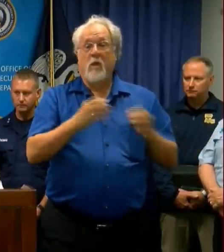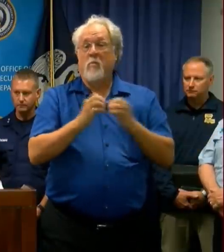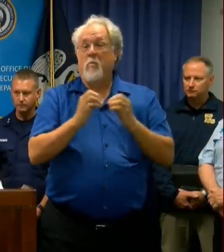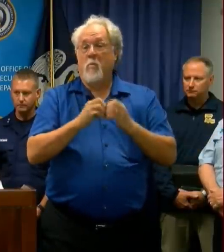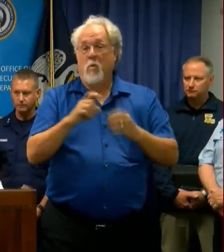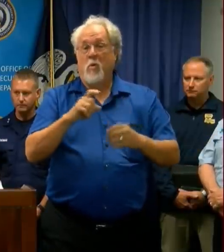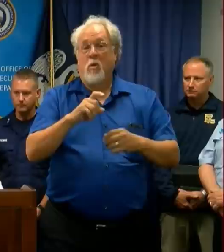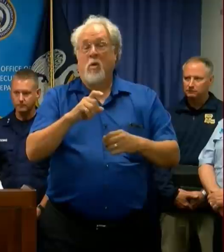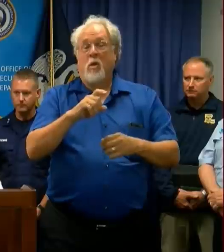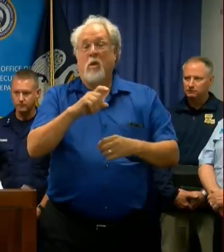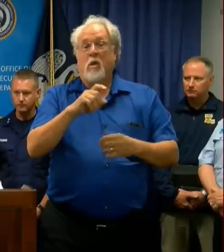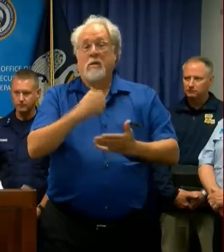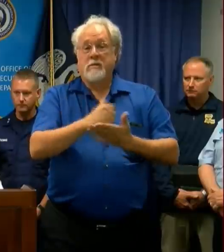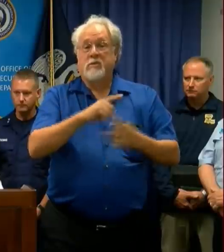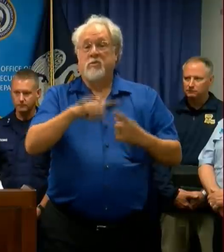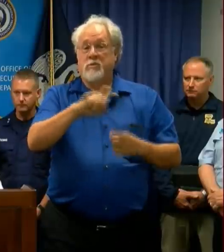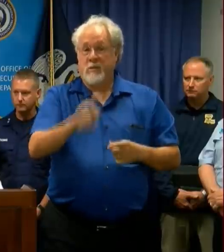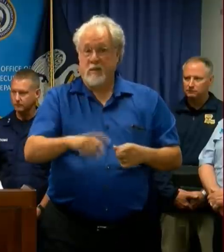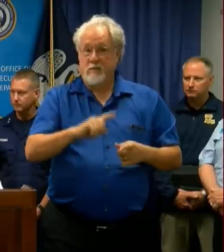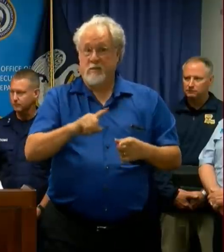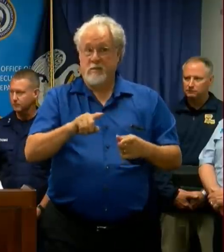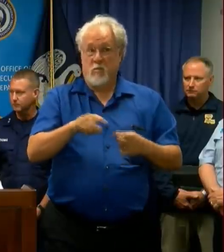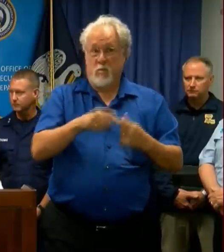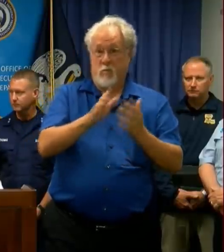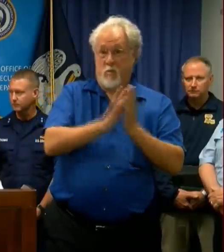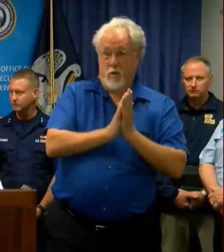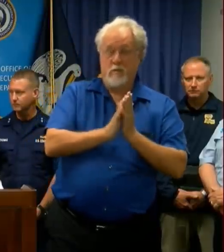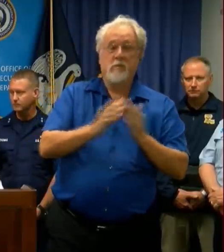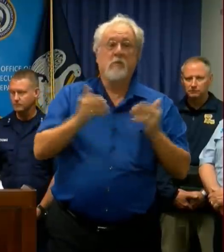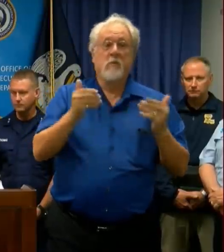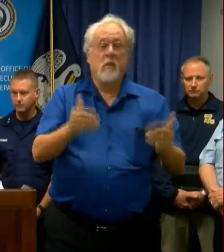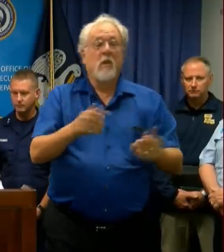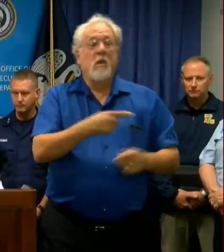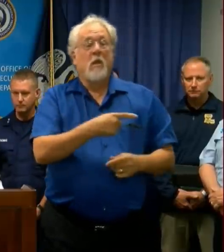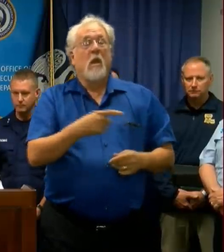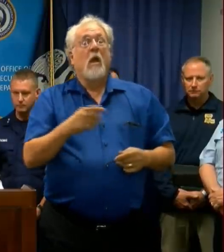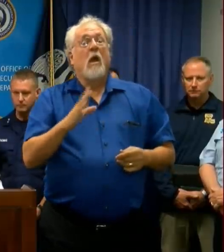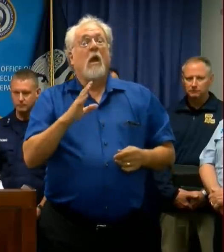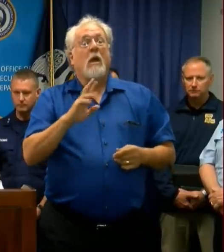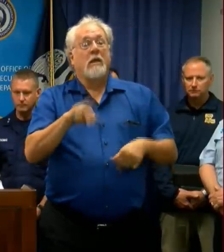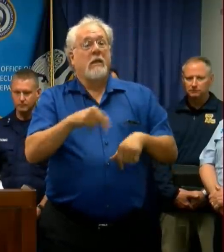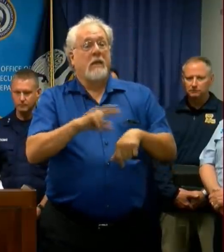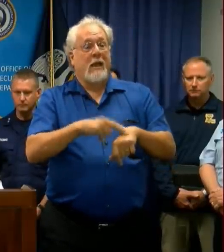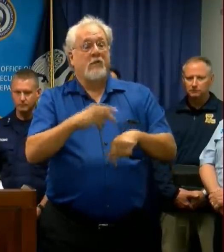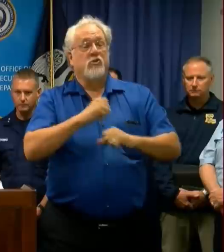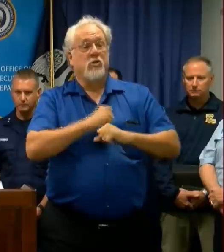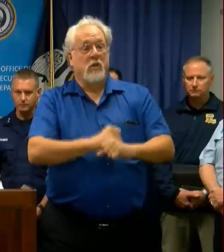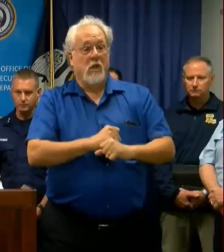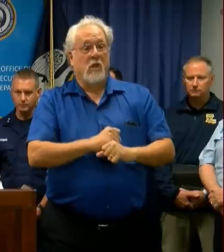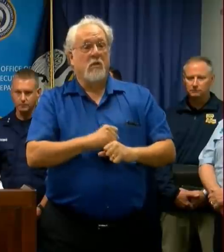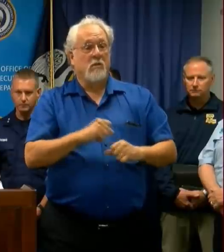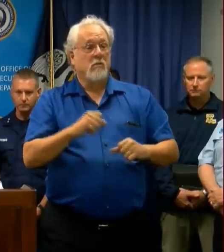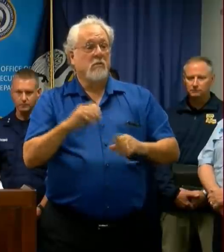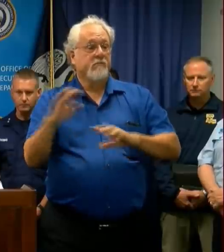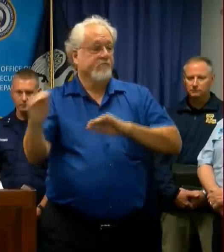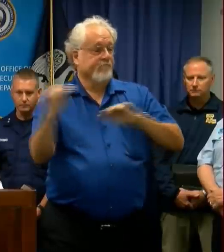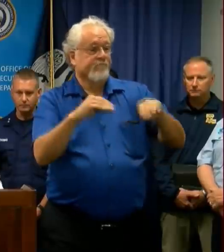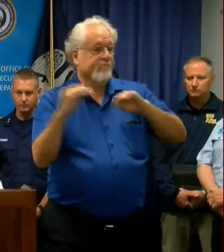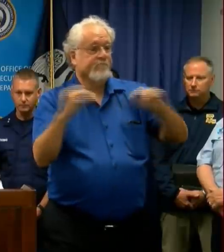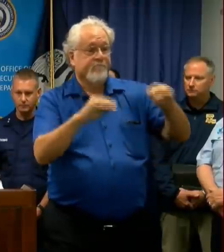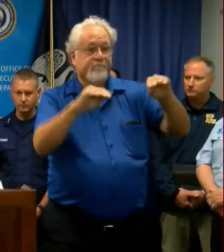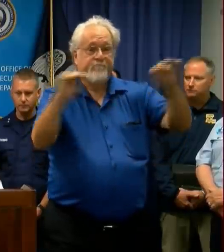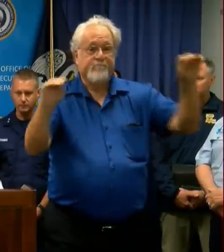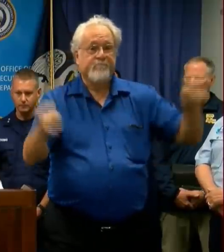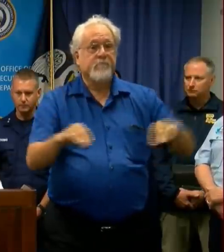assistance to Texas upon request moving forward. The National Guard continues to position assets across the